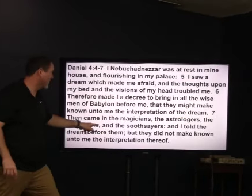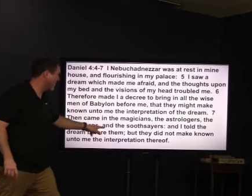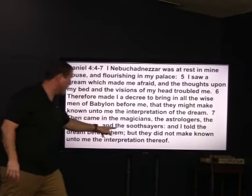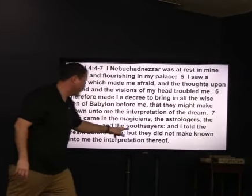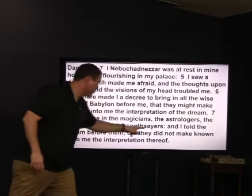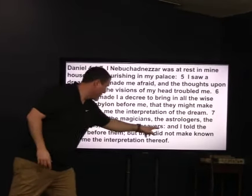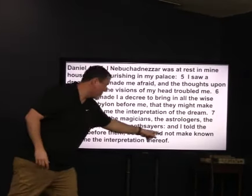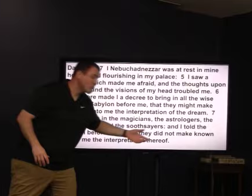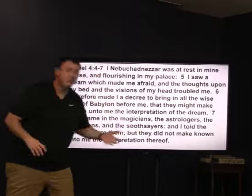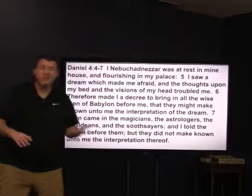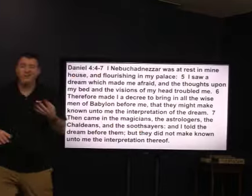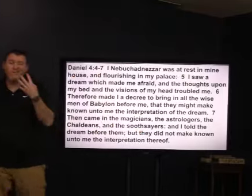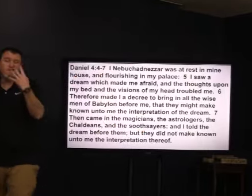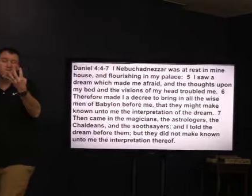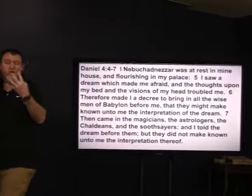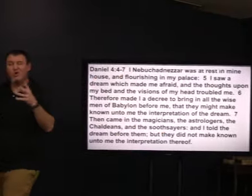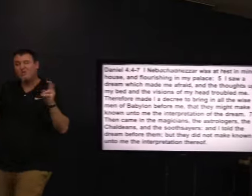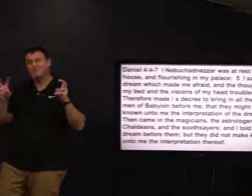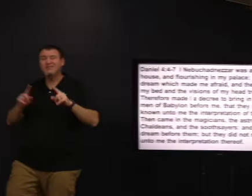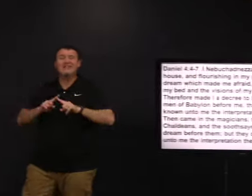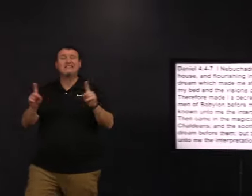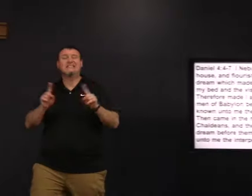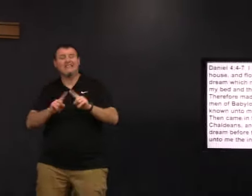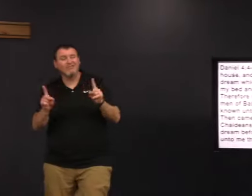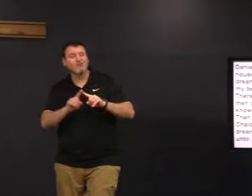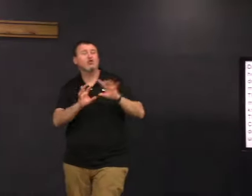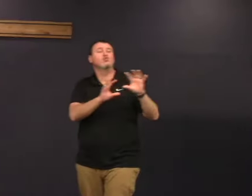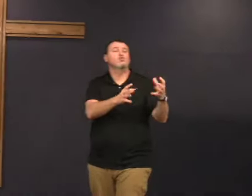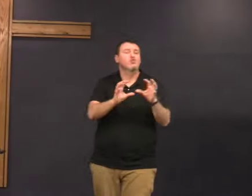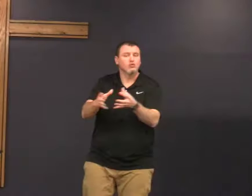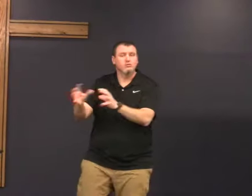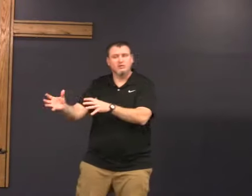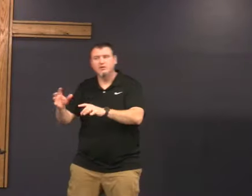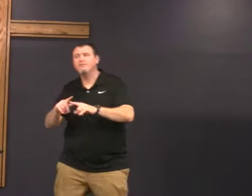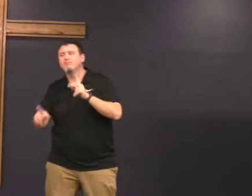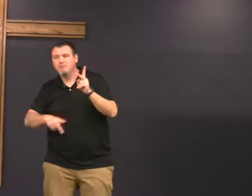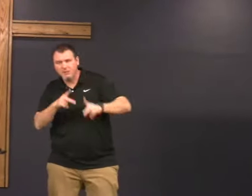the soothsayers. Four different groups.